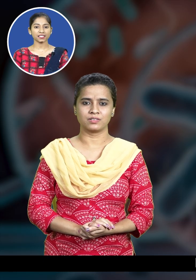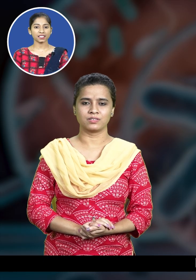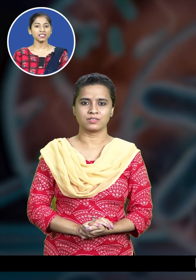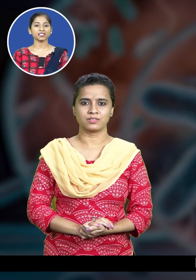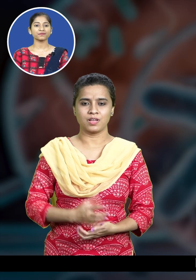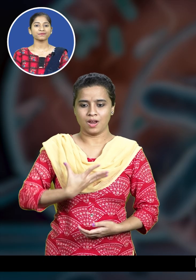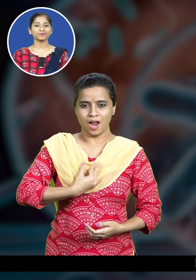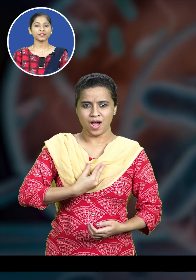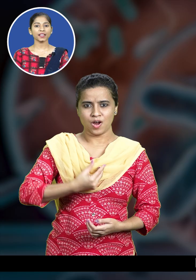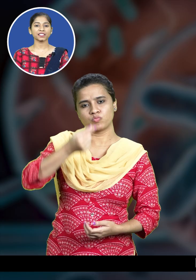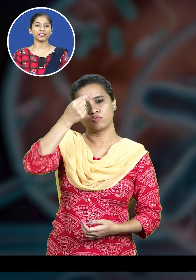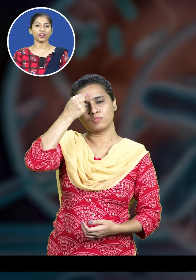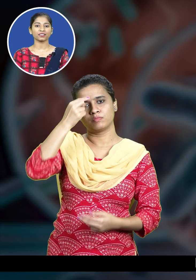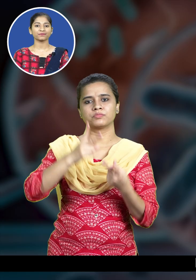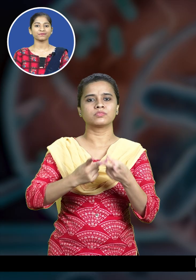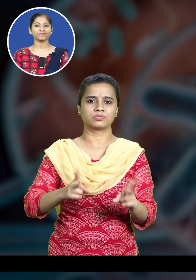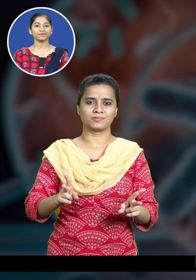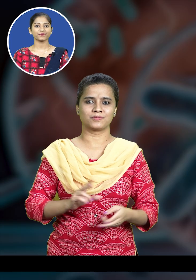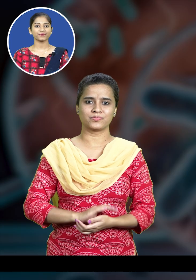heart disease, etc.